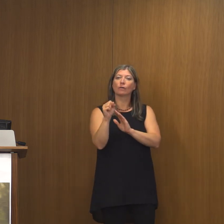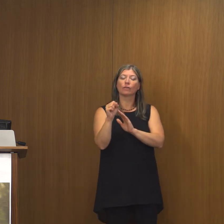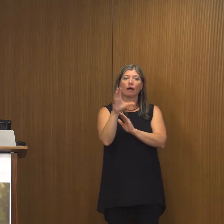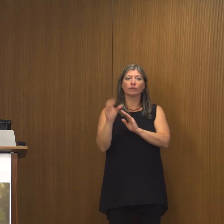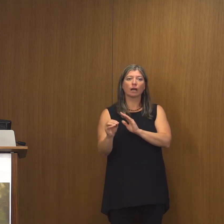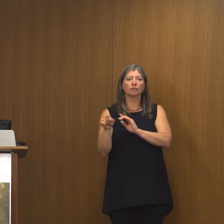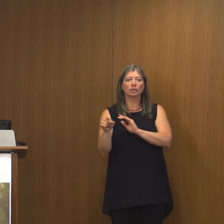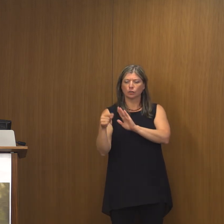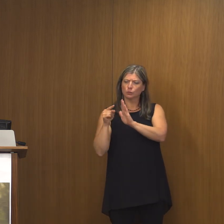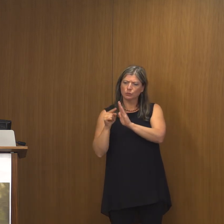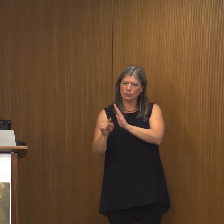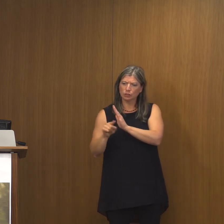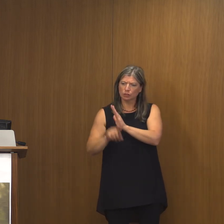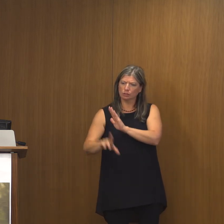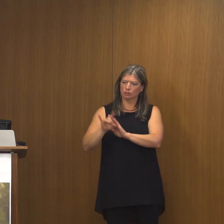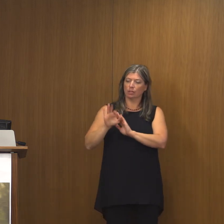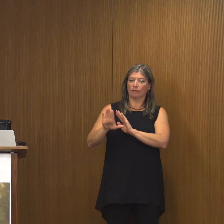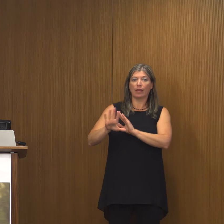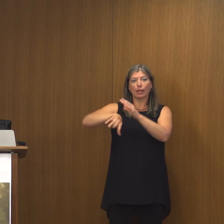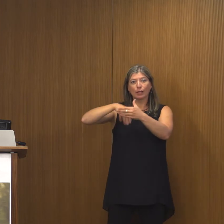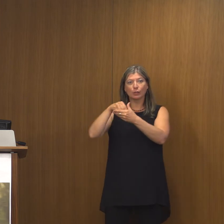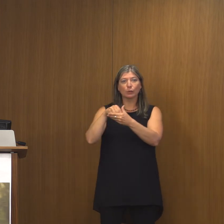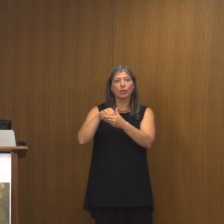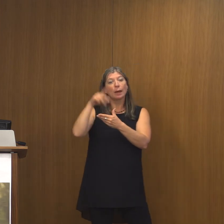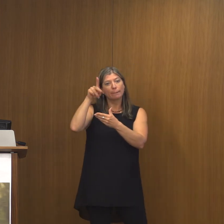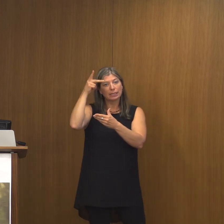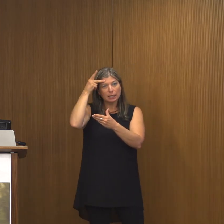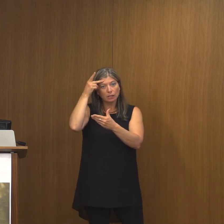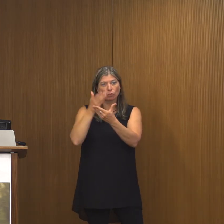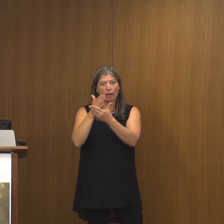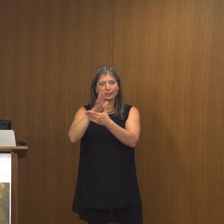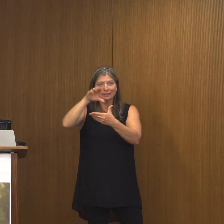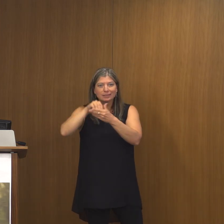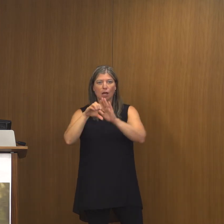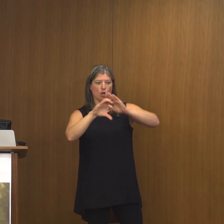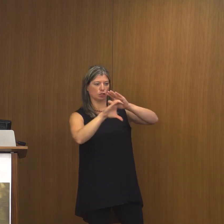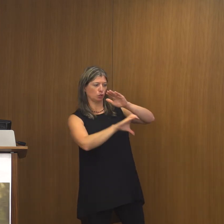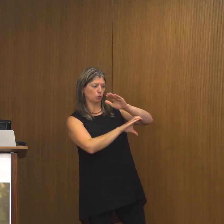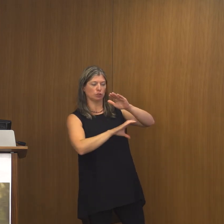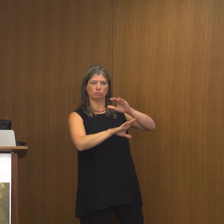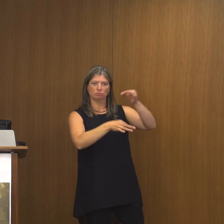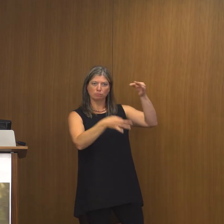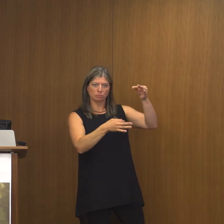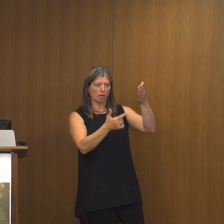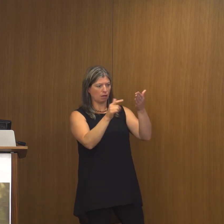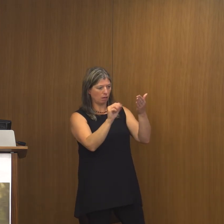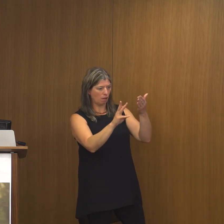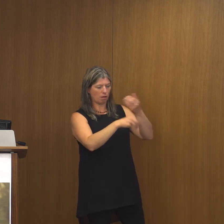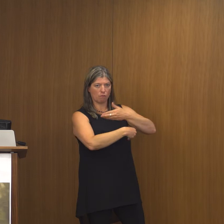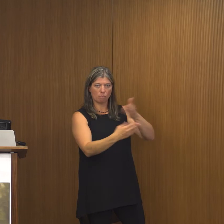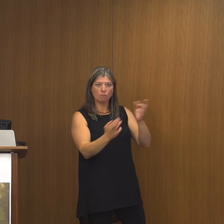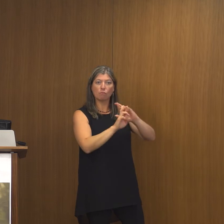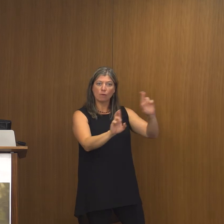in research of how they included political rights as part of the Constitution, for example, so making sure that legislation